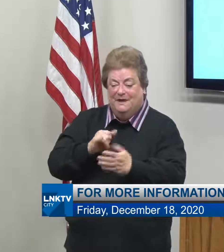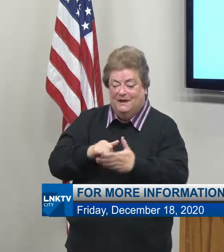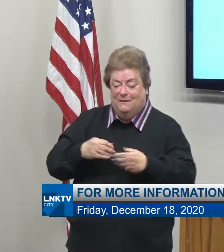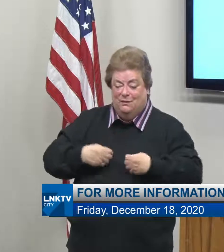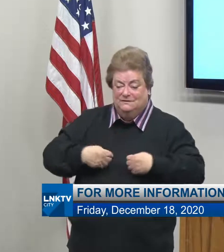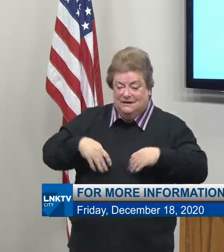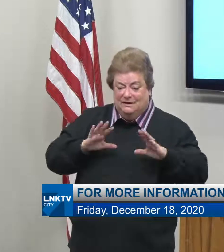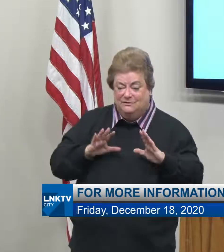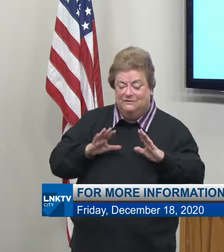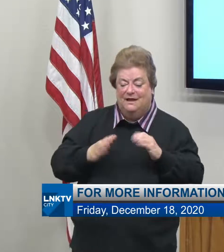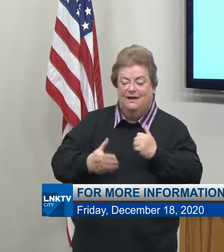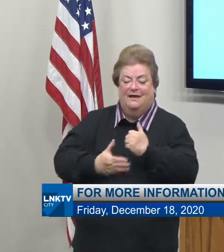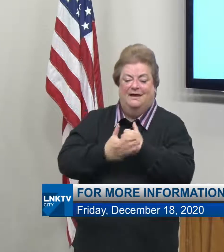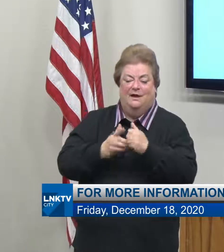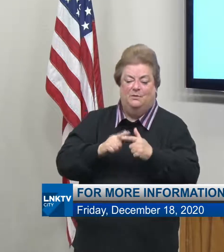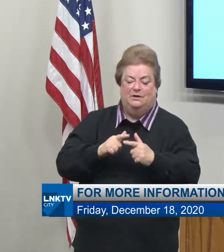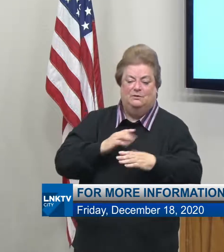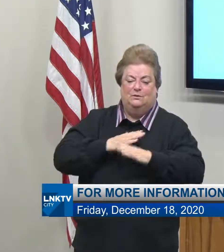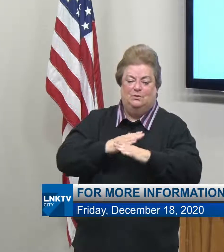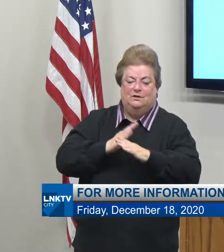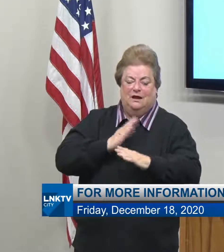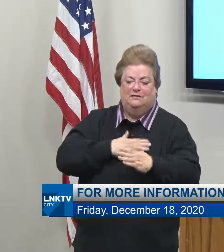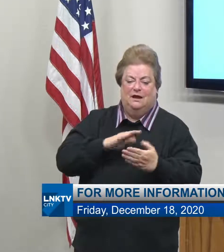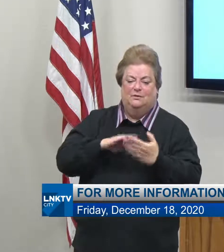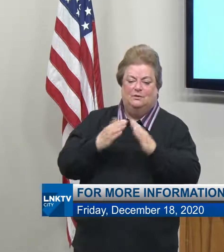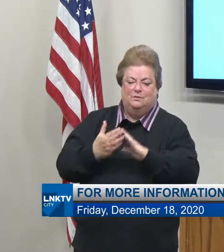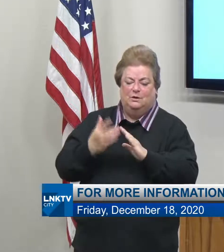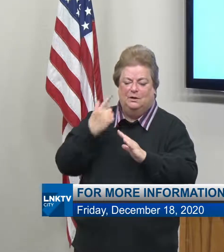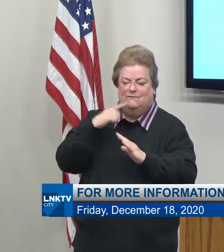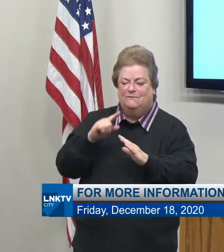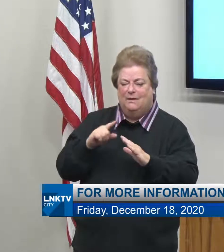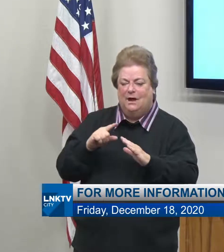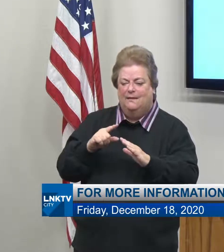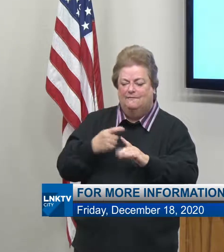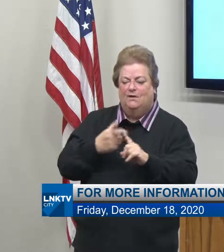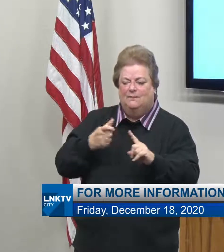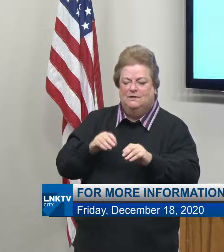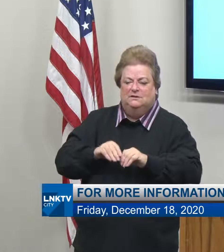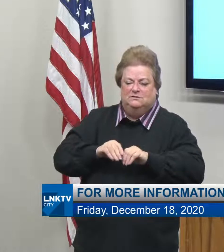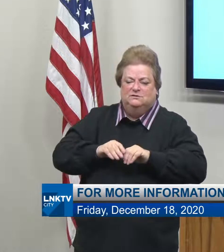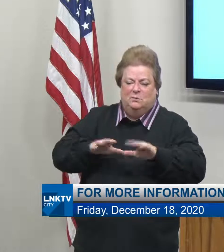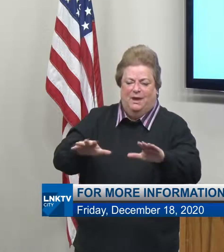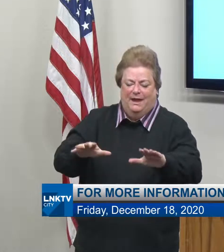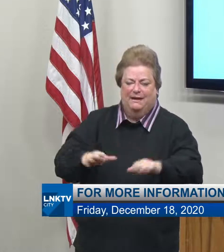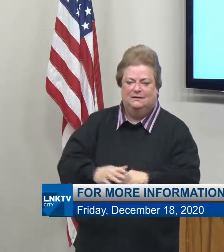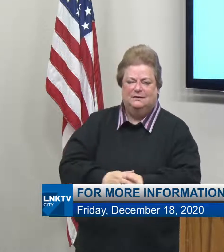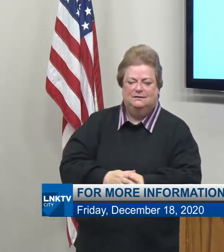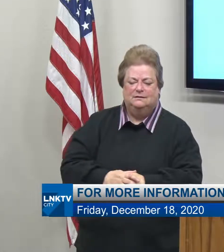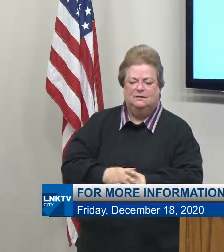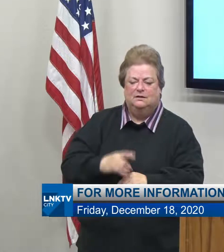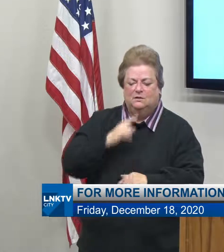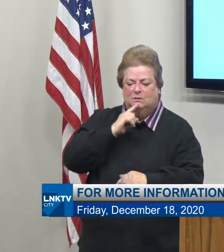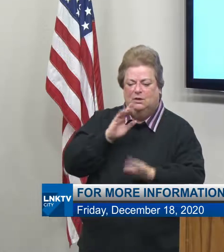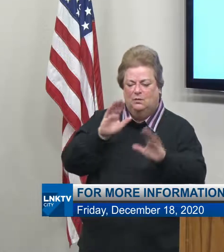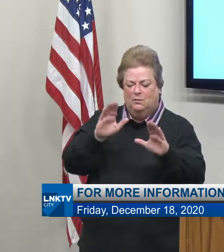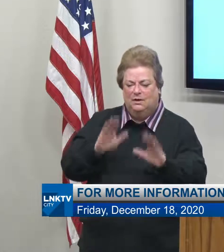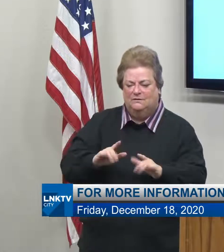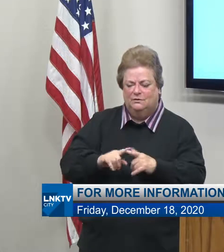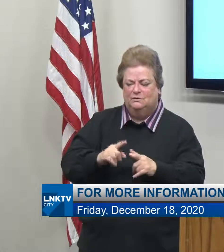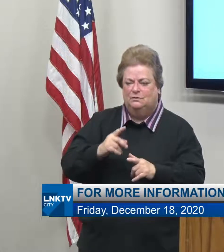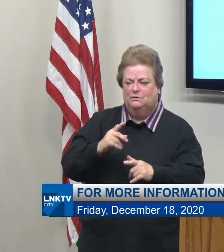and helping to protect our community and prevent further illness and suffering. It has been really wonderful to have so